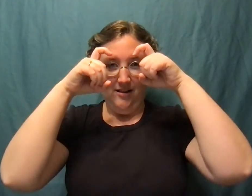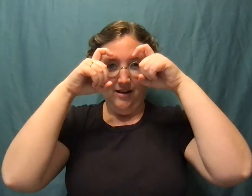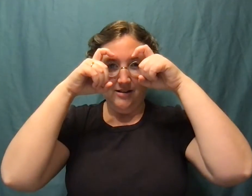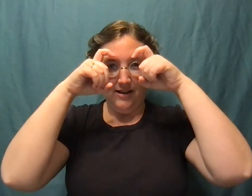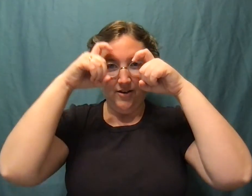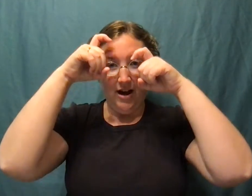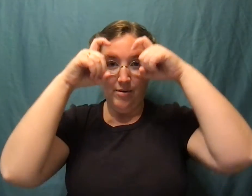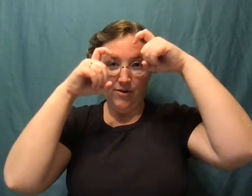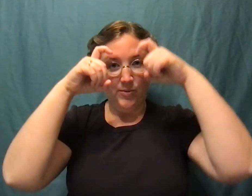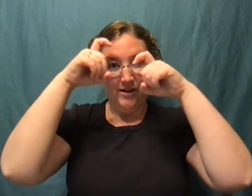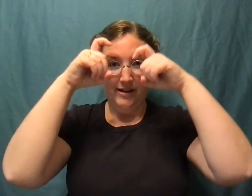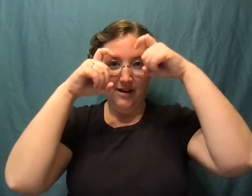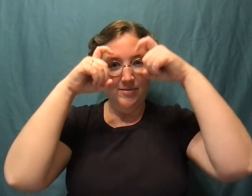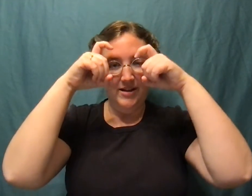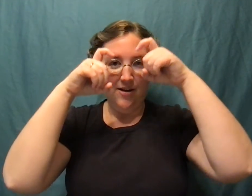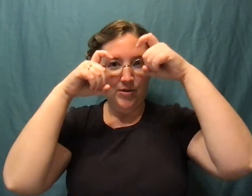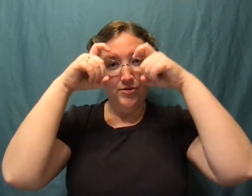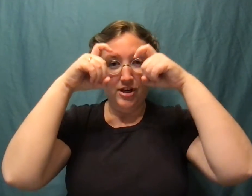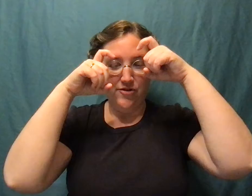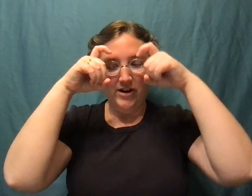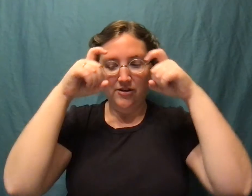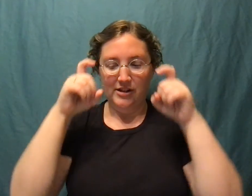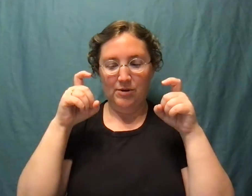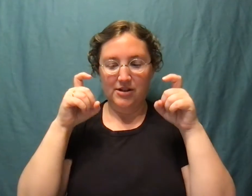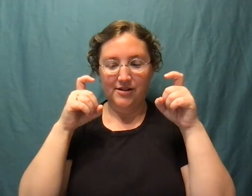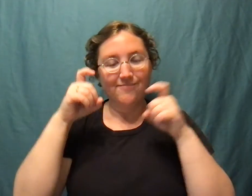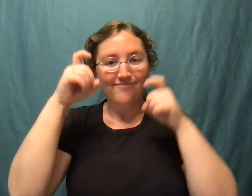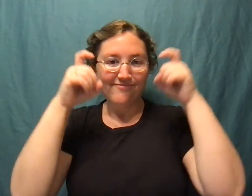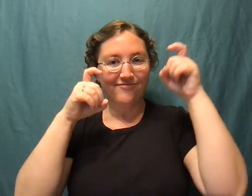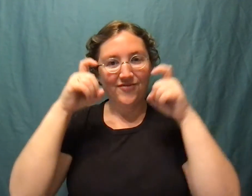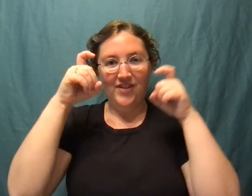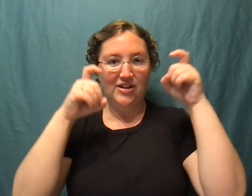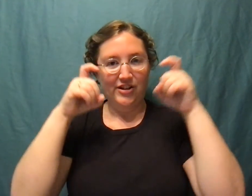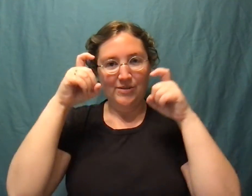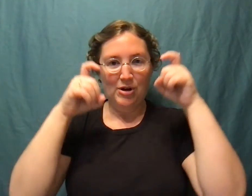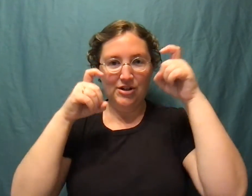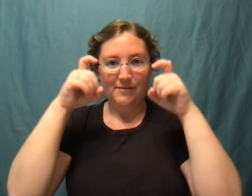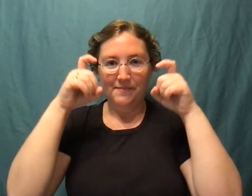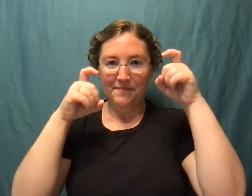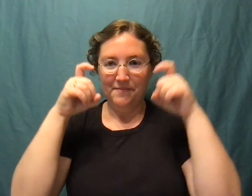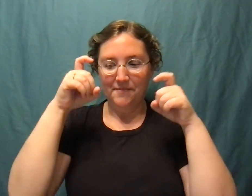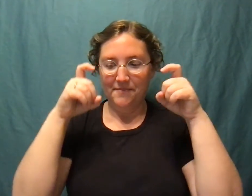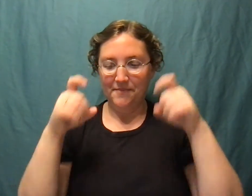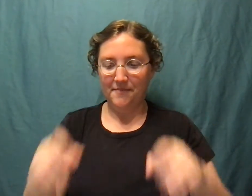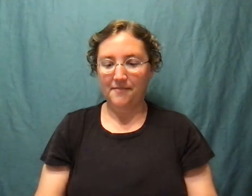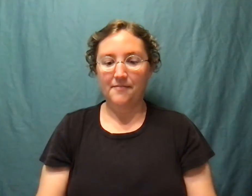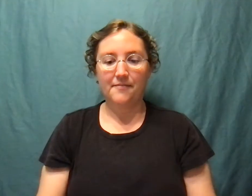It's like your eyebrows wiggling up and down when you change your facial expressions. Facial expression.